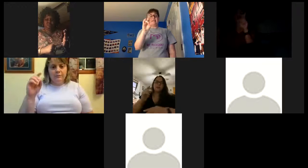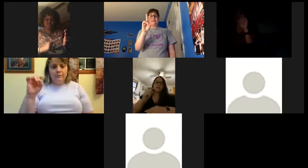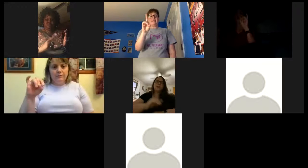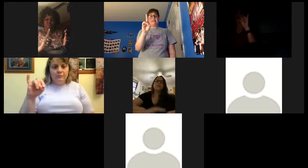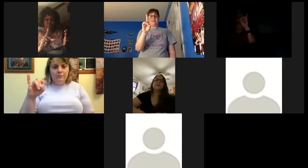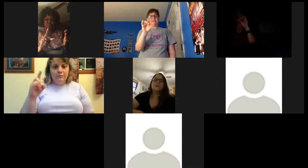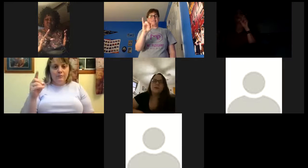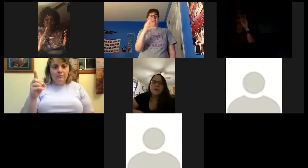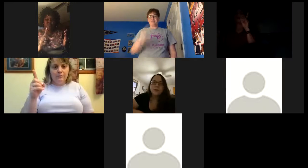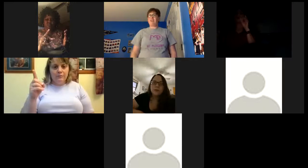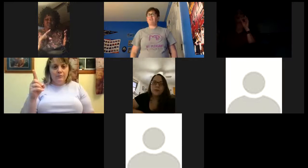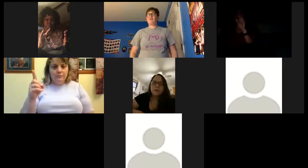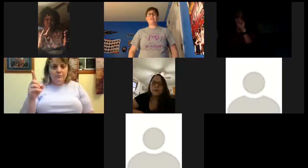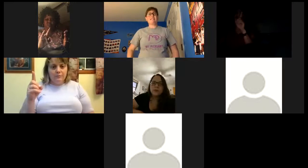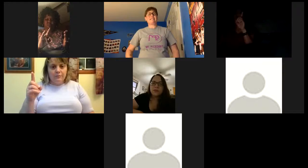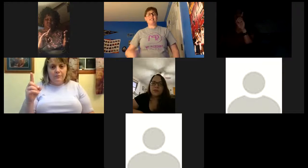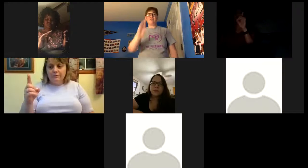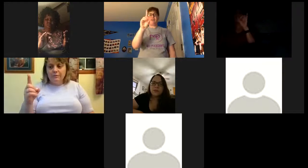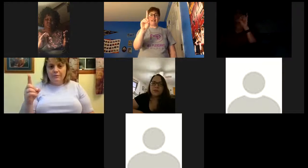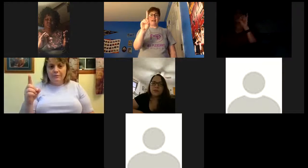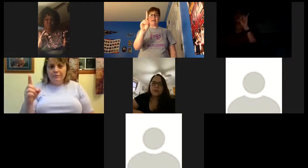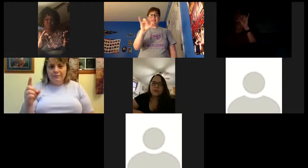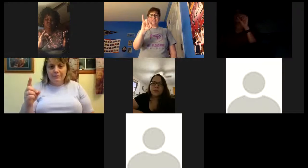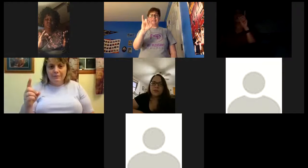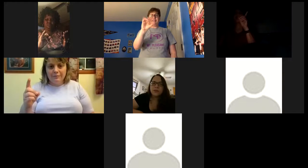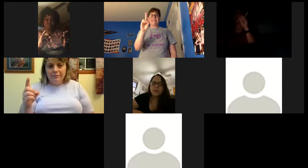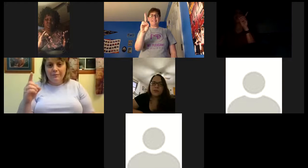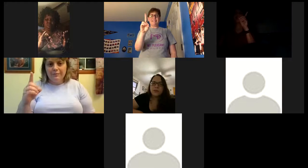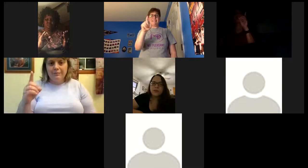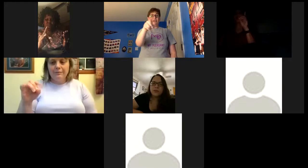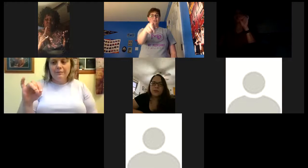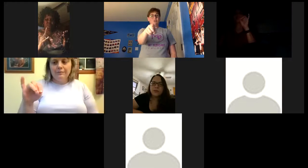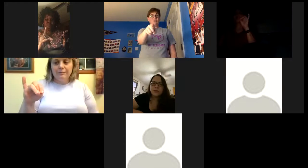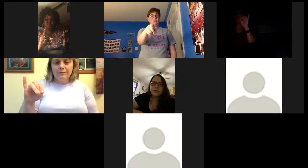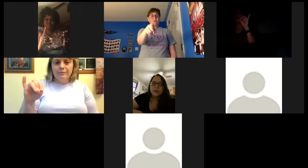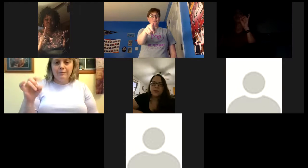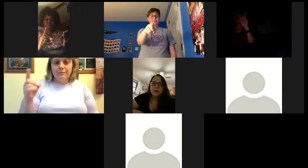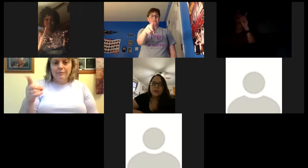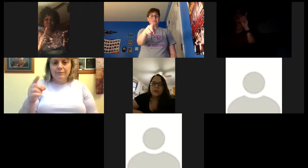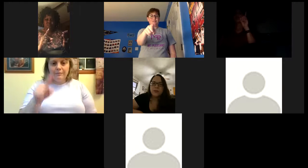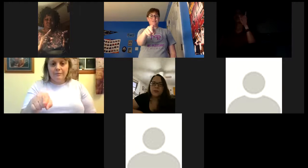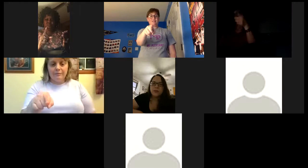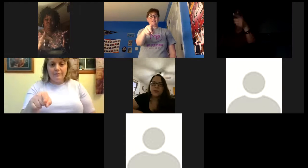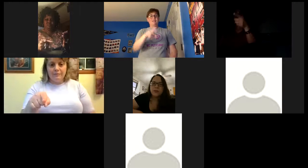did, gosh, my fingers are wanting to stick together. They're getting hot. Did you